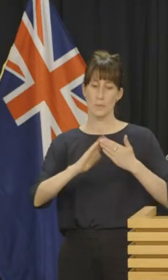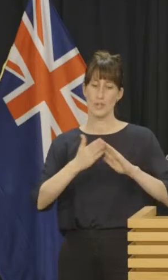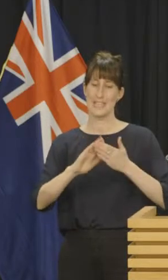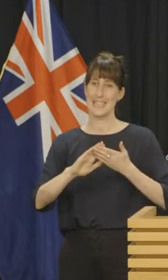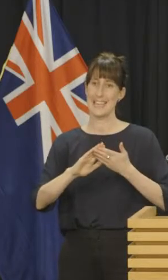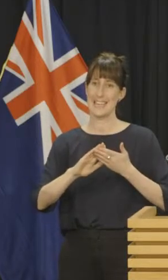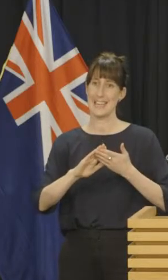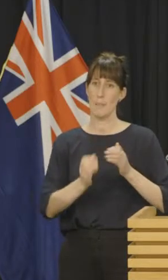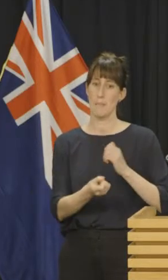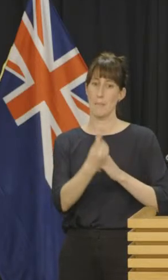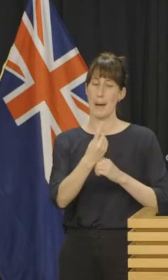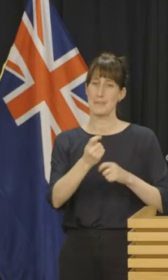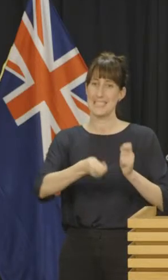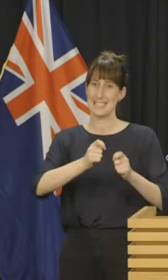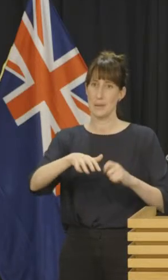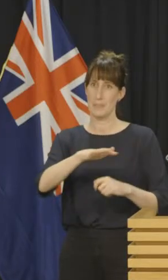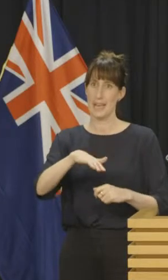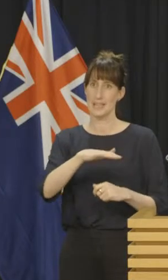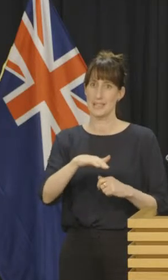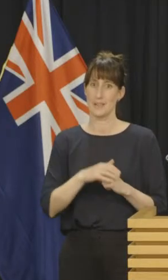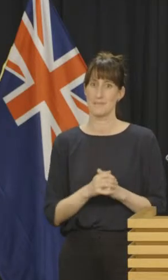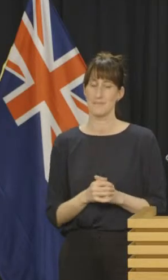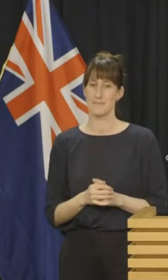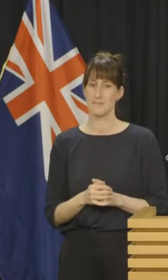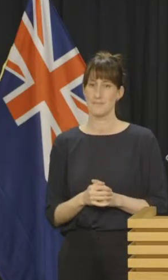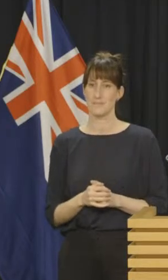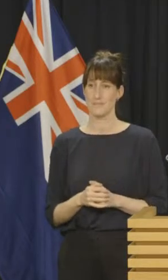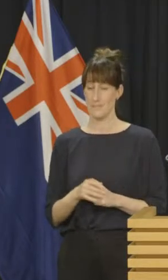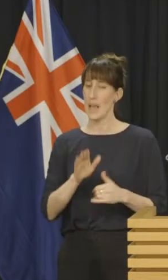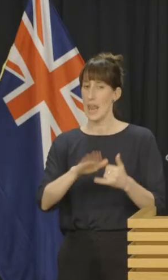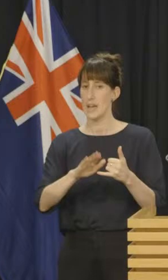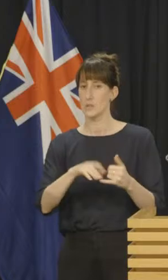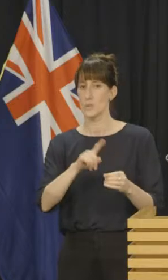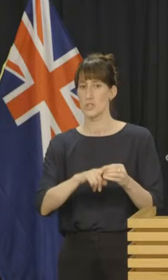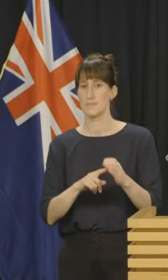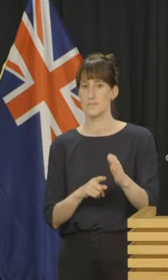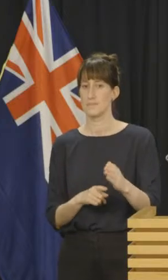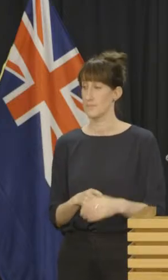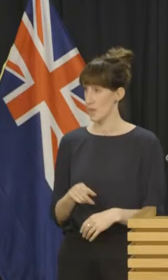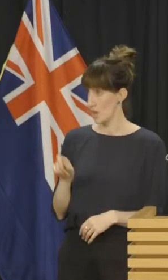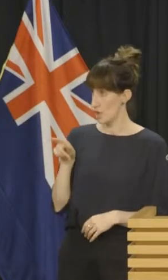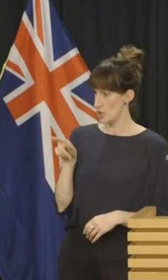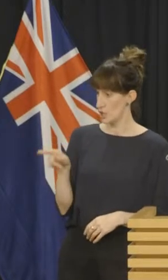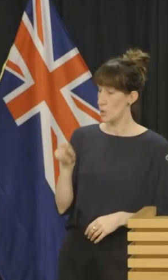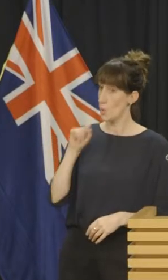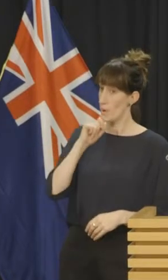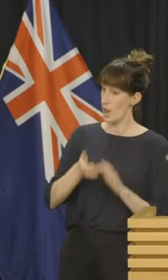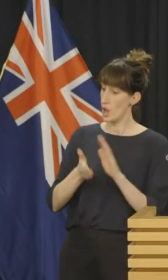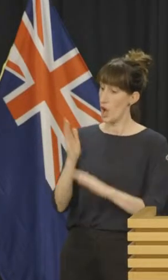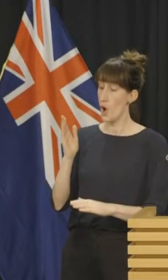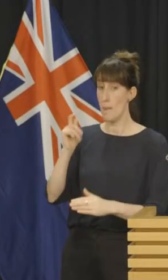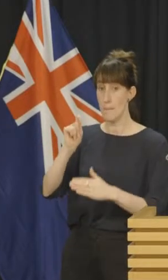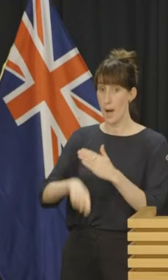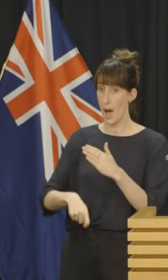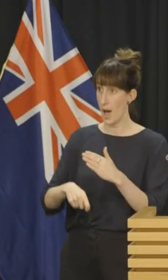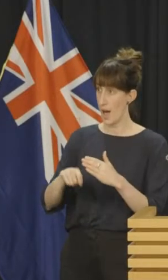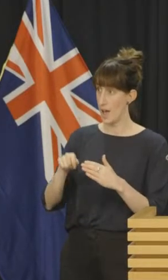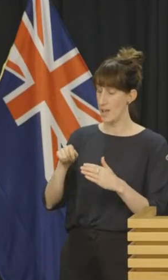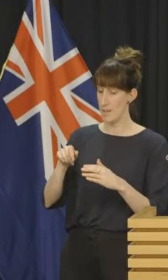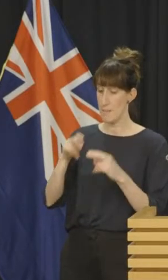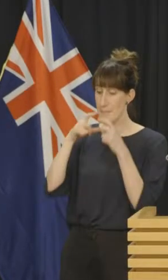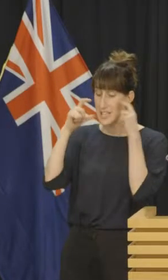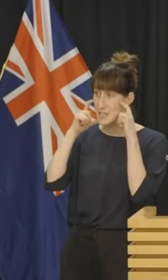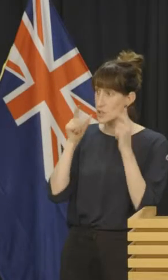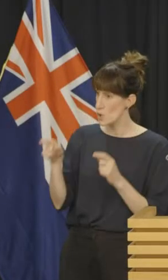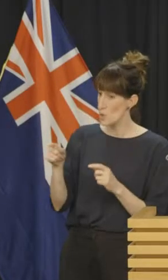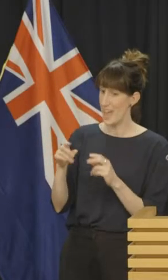look at those. Last question over here. Are you going to go and buy you and your family masks? I've got them on order, actually, and I have